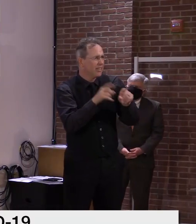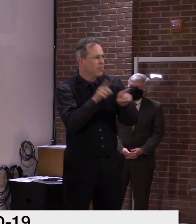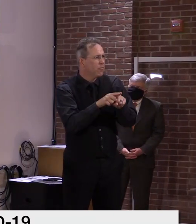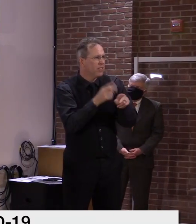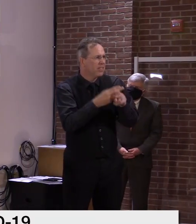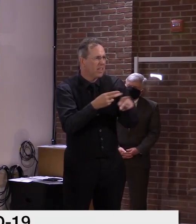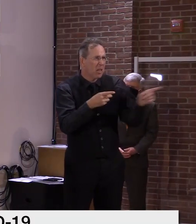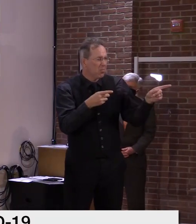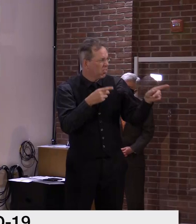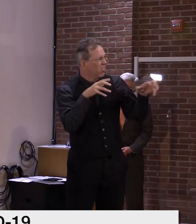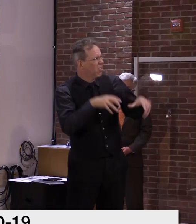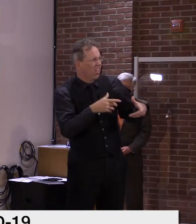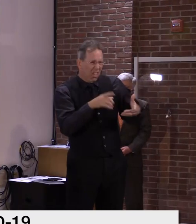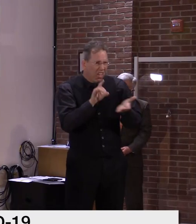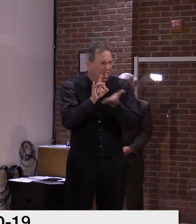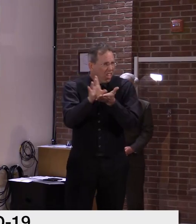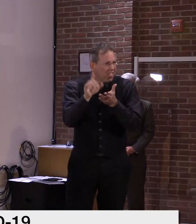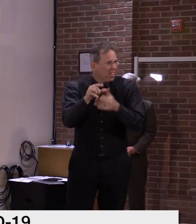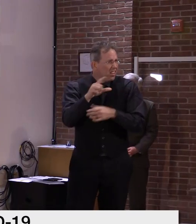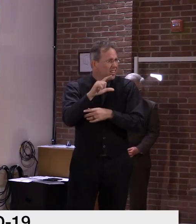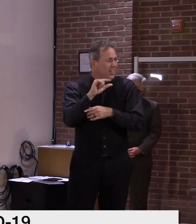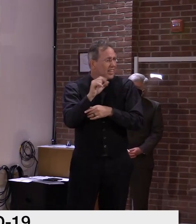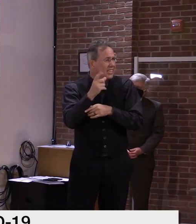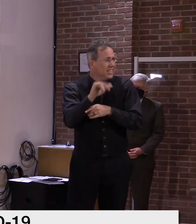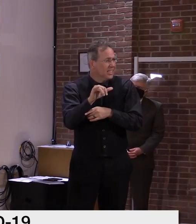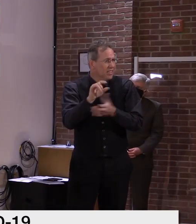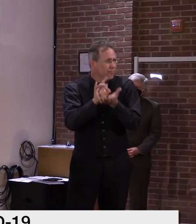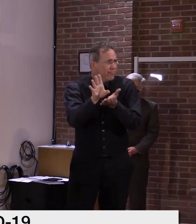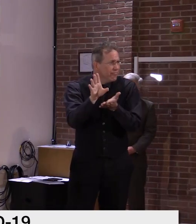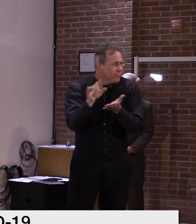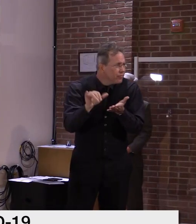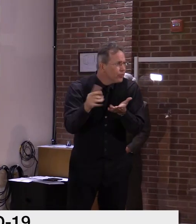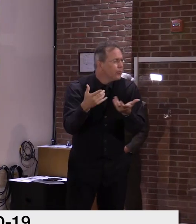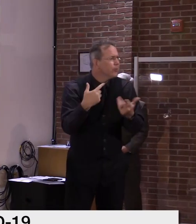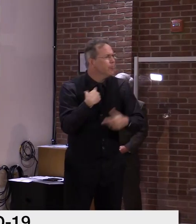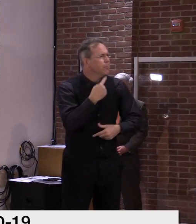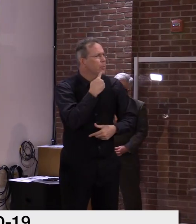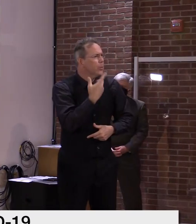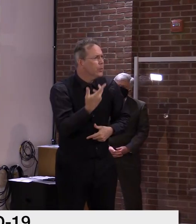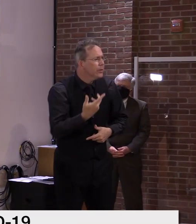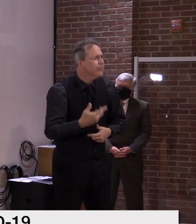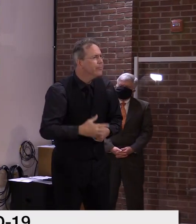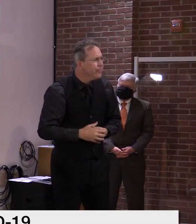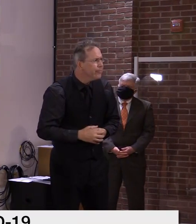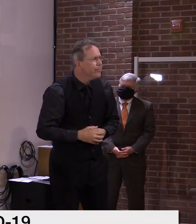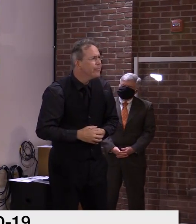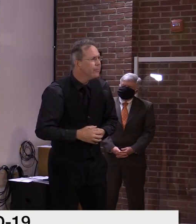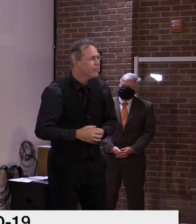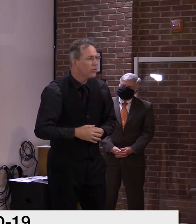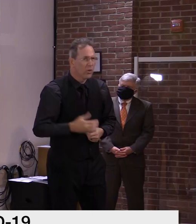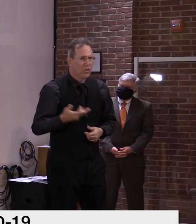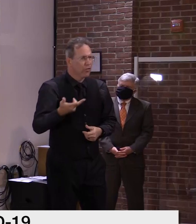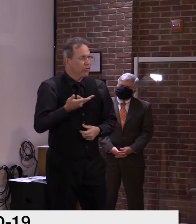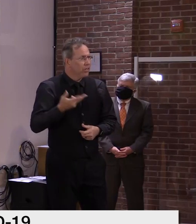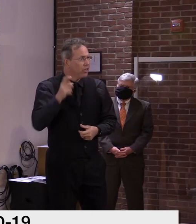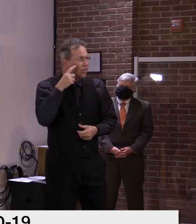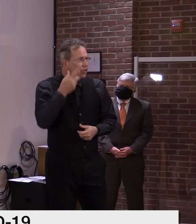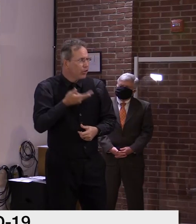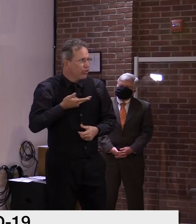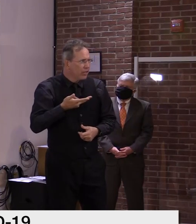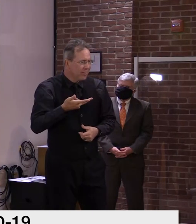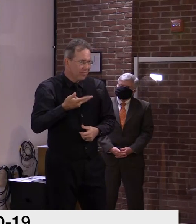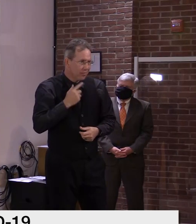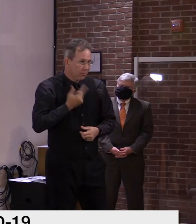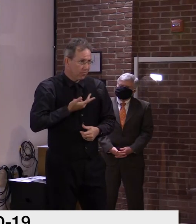know, all we can do ourselves is continue to do what we've been doing, serve the people who elected